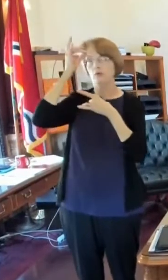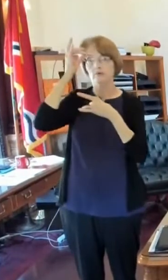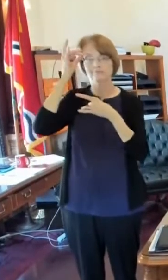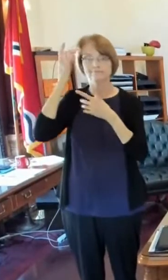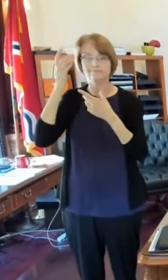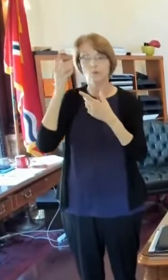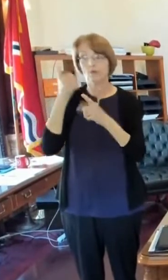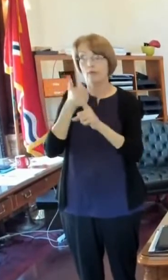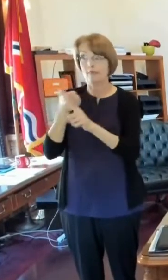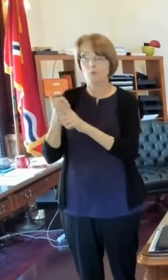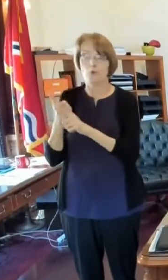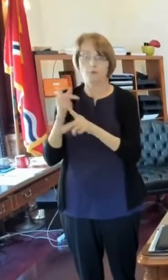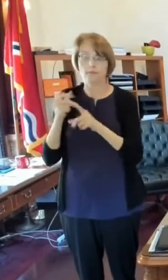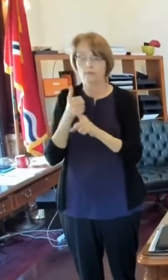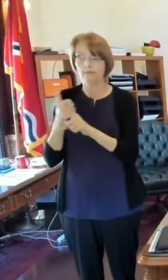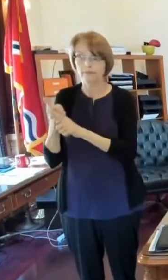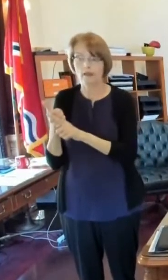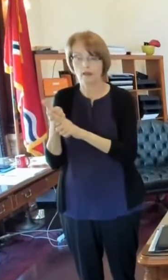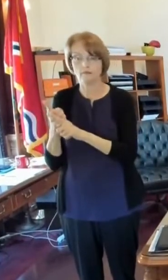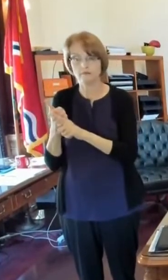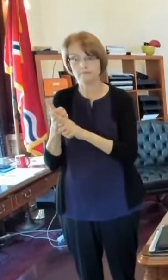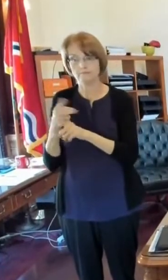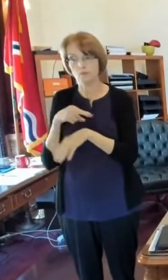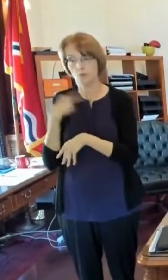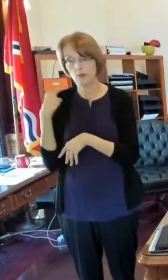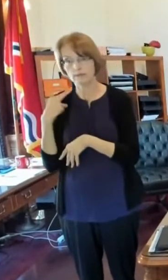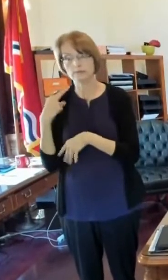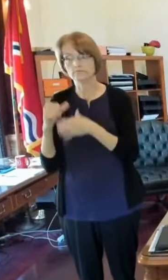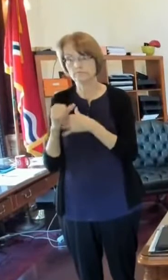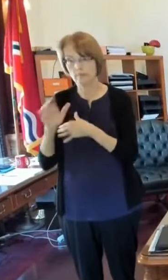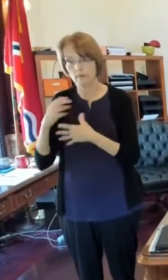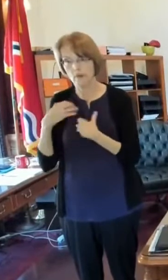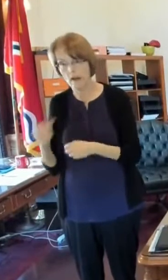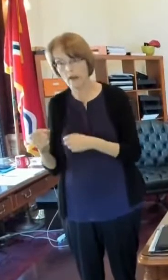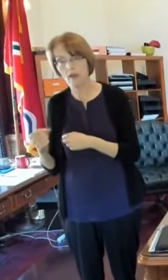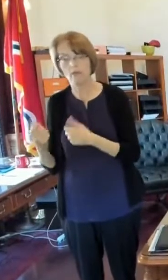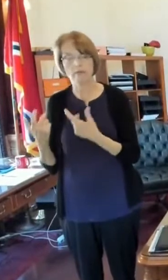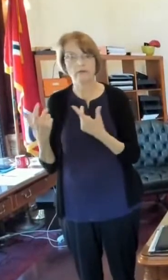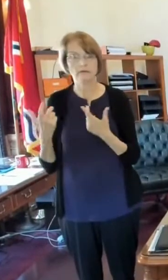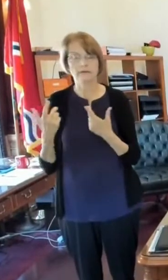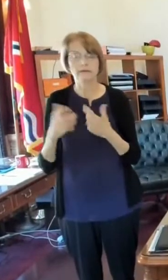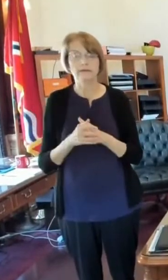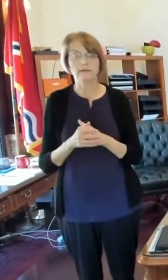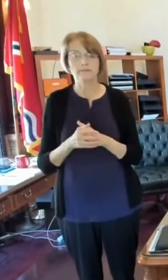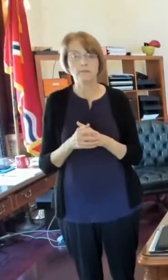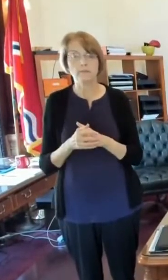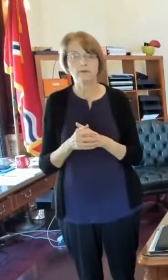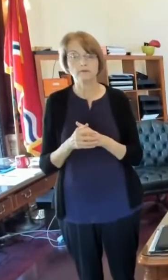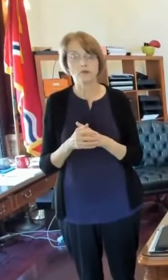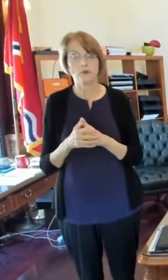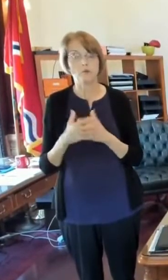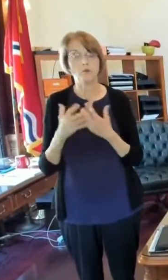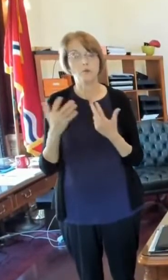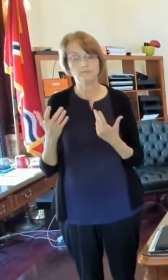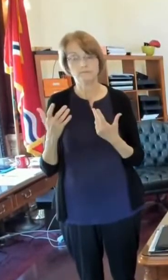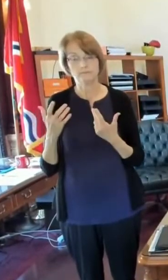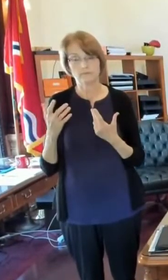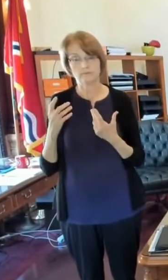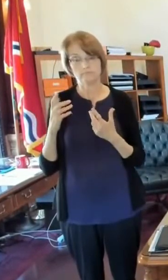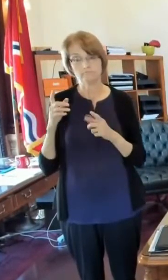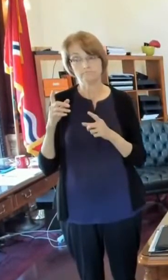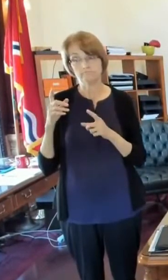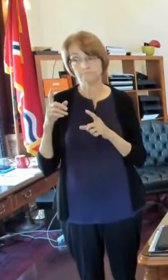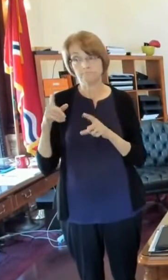health, let's say it like that, as well, in a very precarious situation. So what we've done since